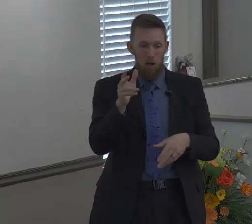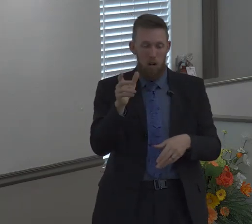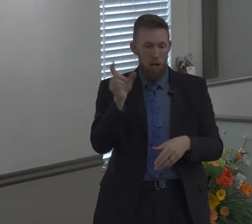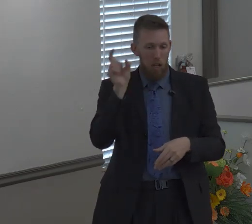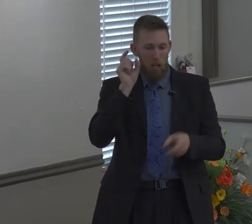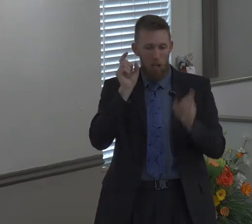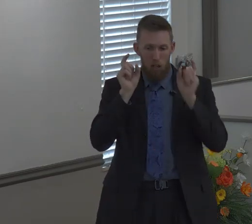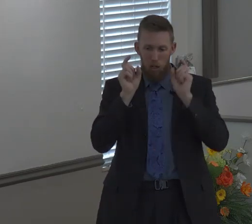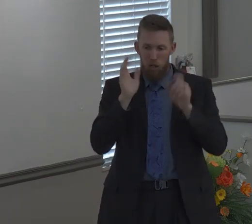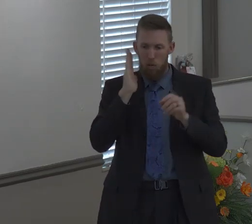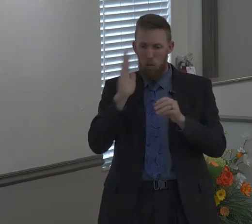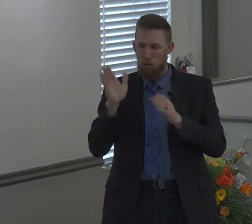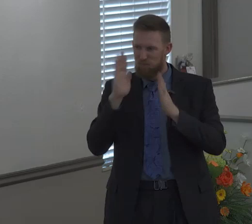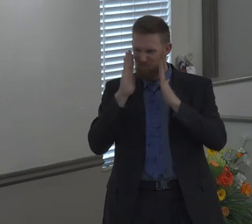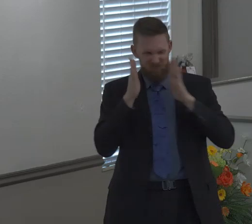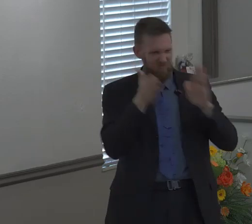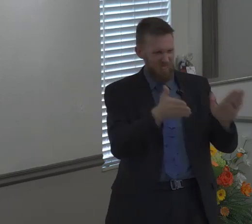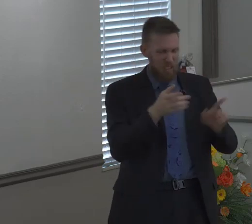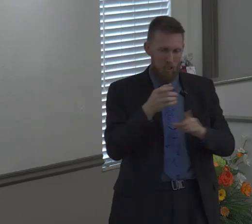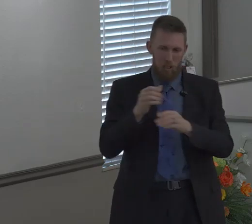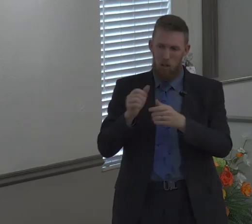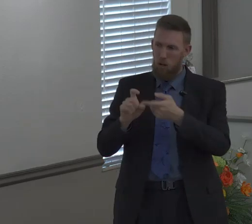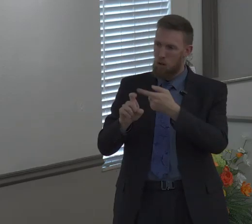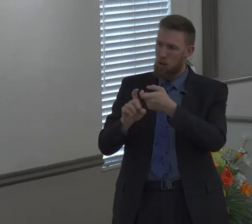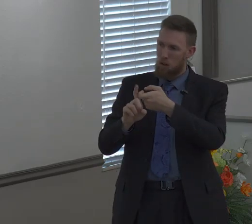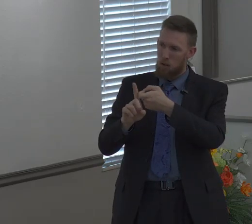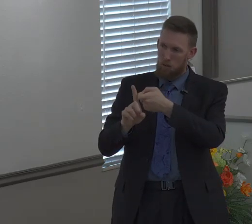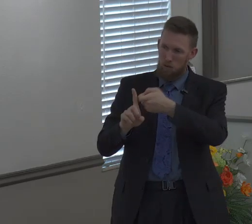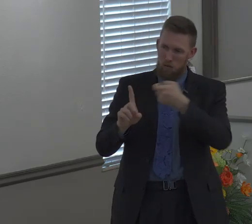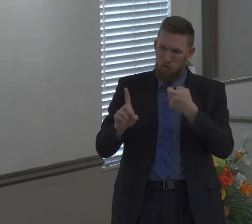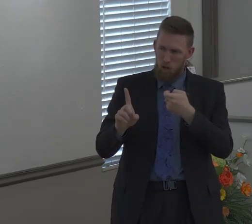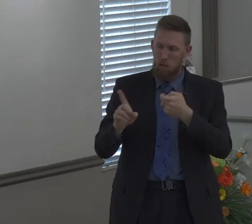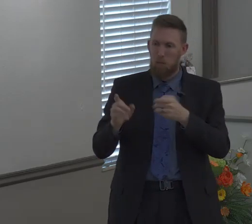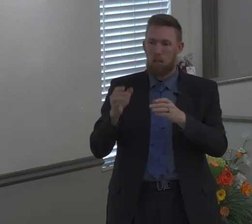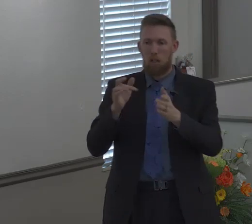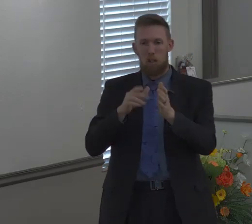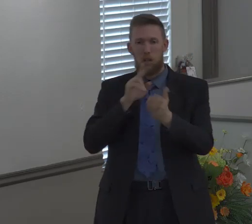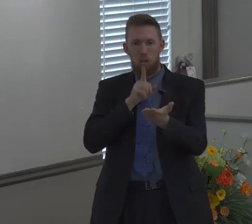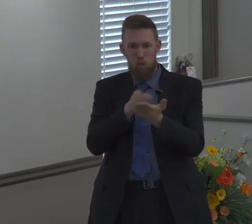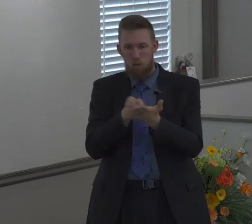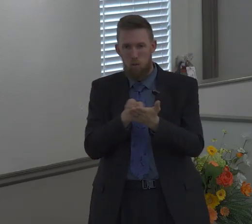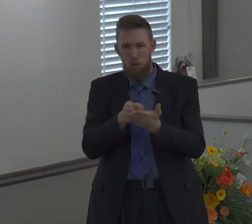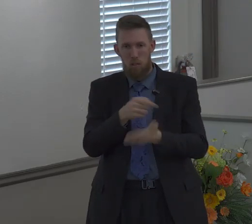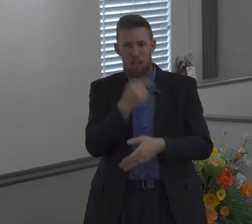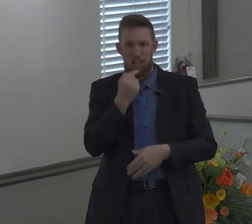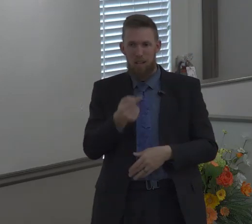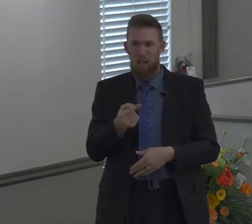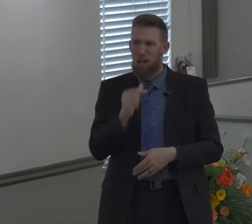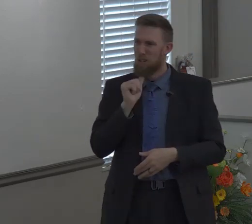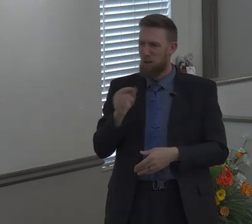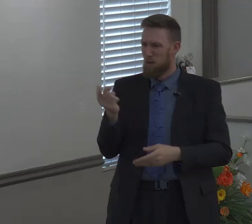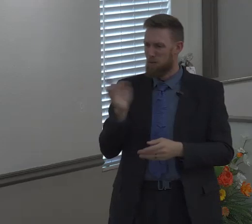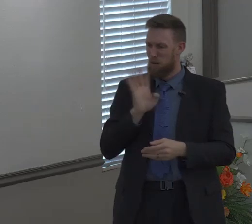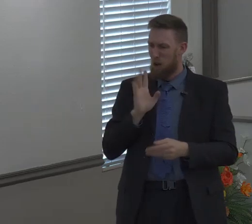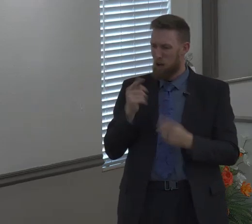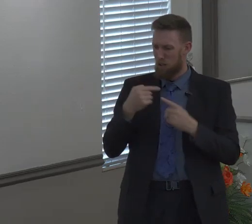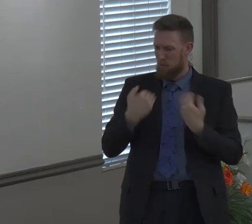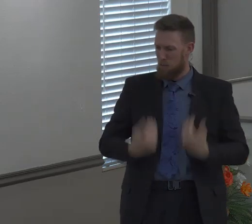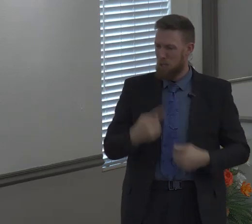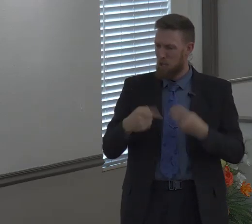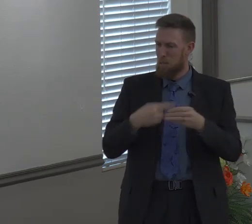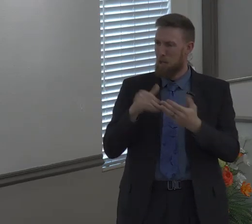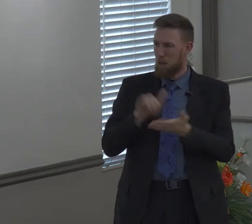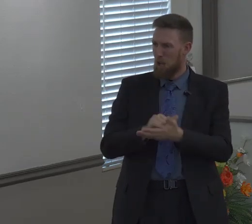ears from the truth and shall be turned unto fables. They don't want to hear it. Listen, don't talk to me about that. Don't talk to me about